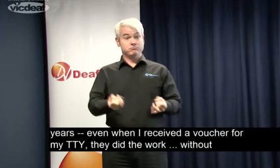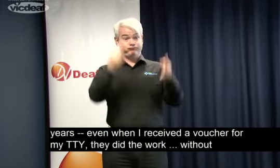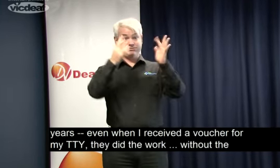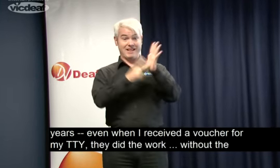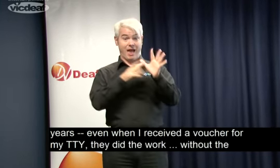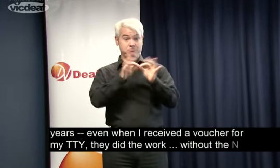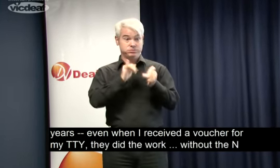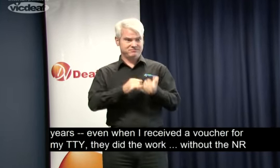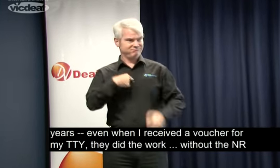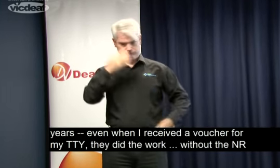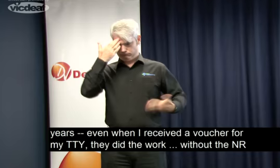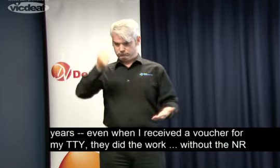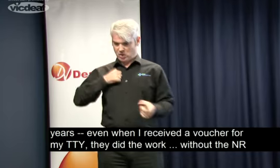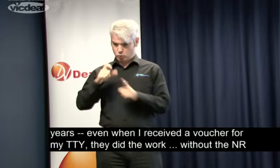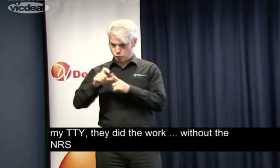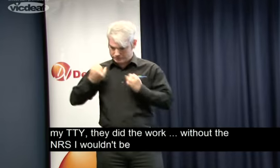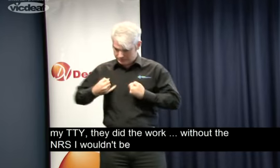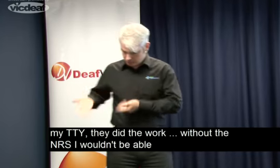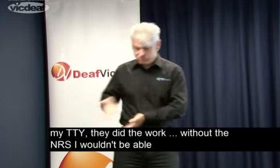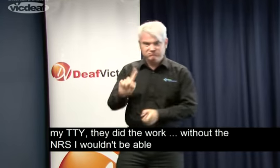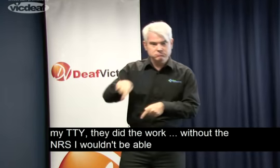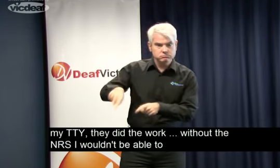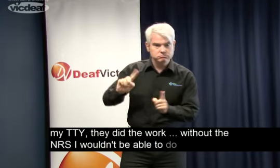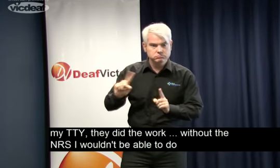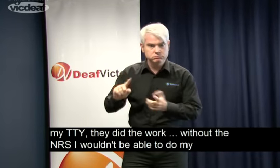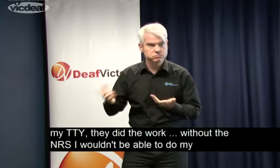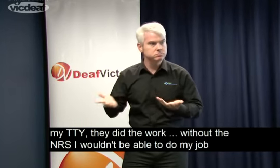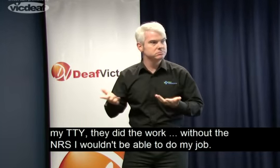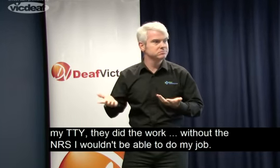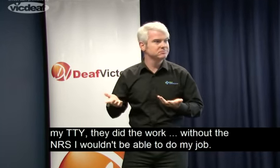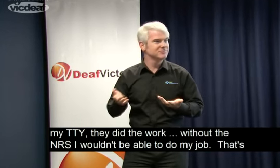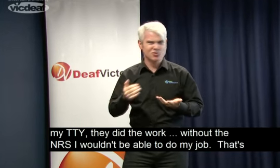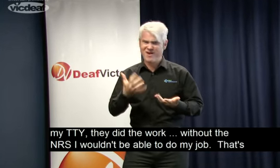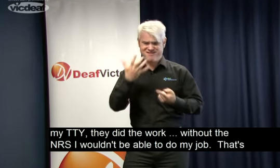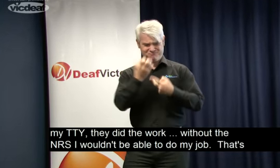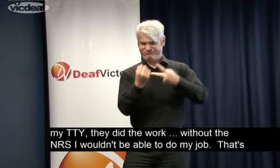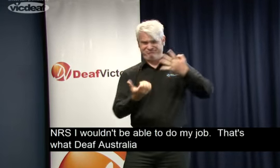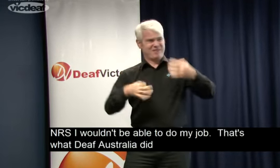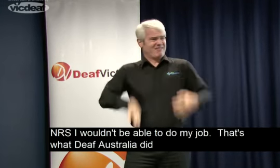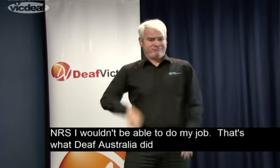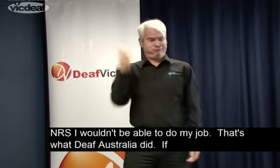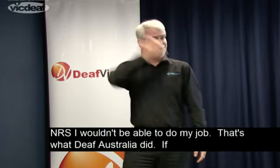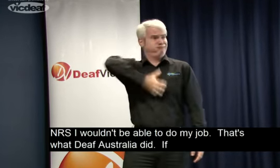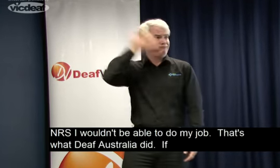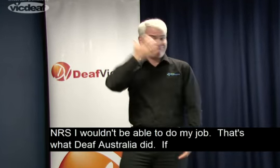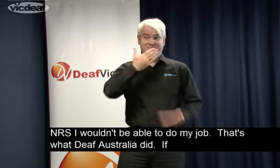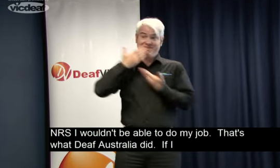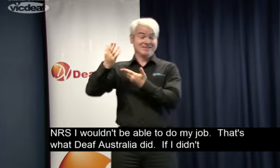that's something Deaf Australia did. If we didn't have NABs and my daughter was sick, I wouldn't be provided with an interpreting